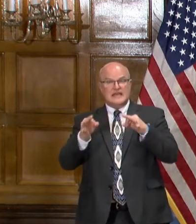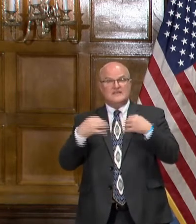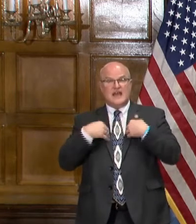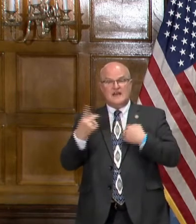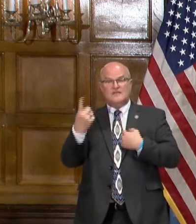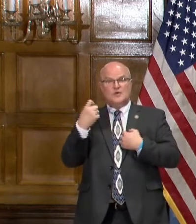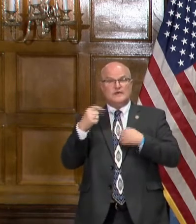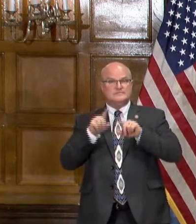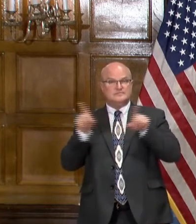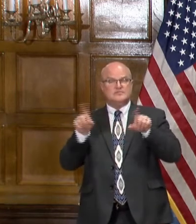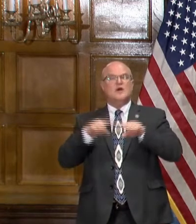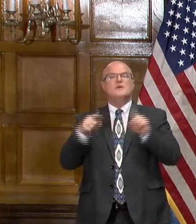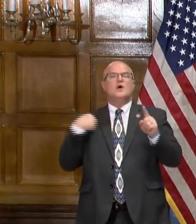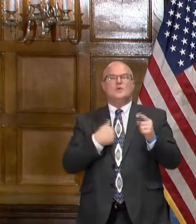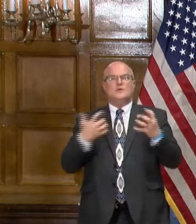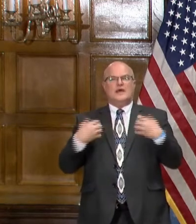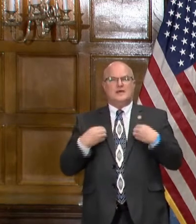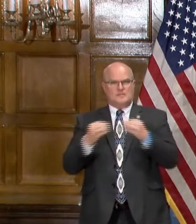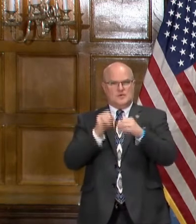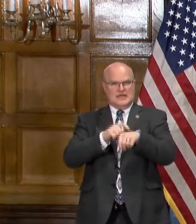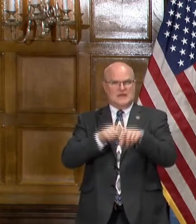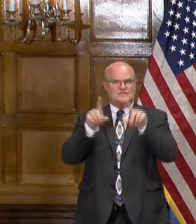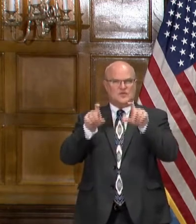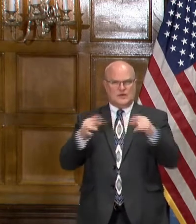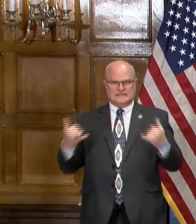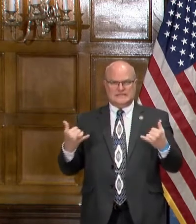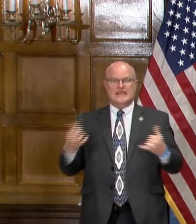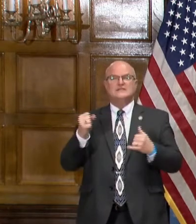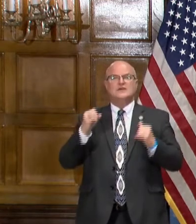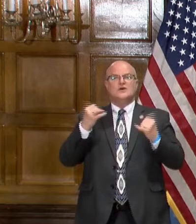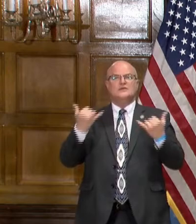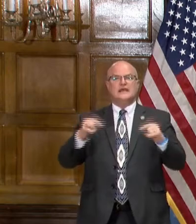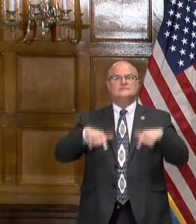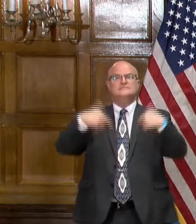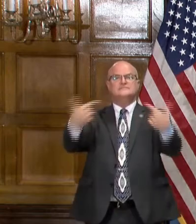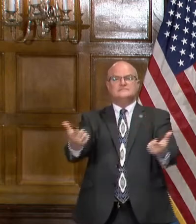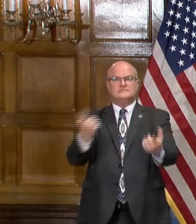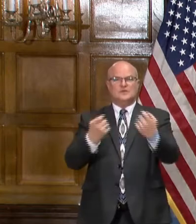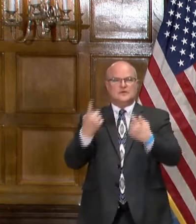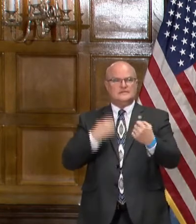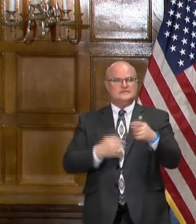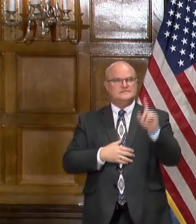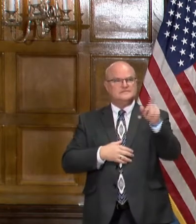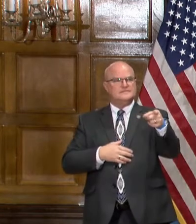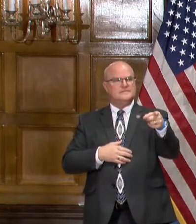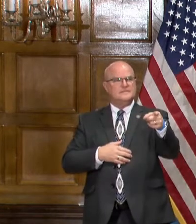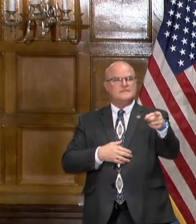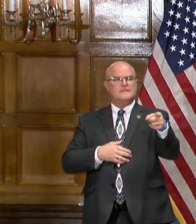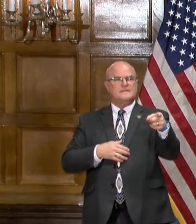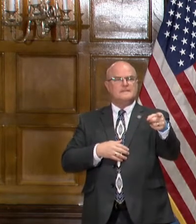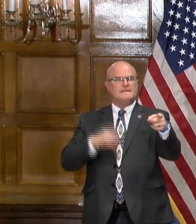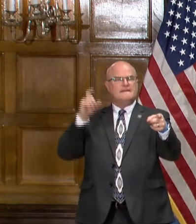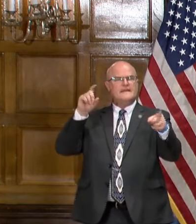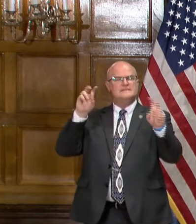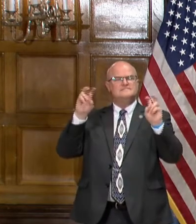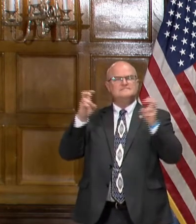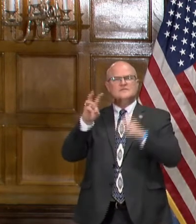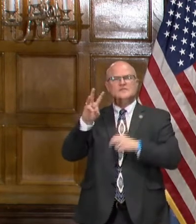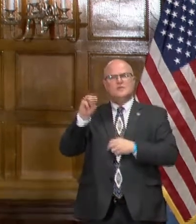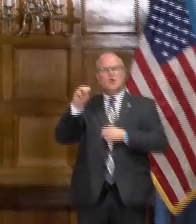answer, but we did want to have more time for questions today, and so we'll turn it open. In terms of the Walmart